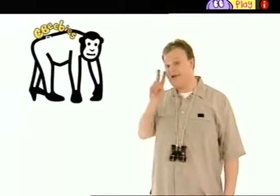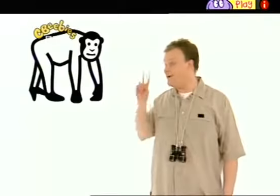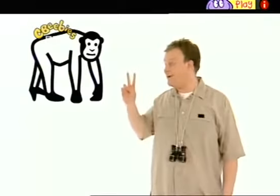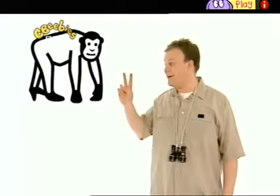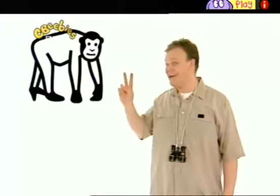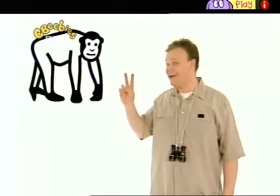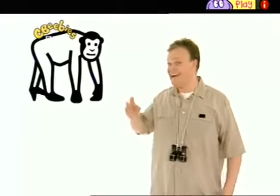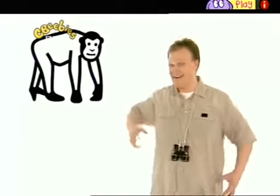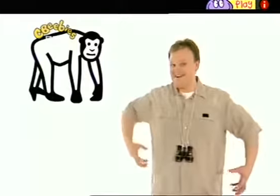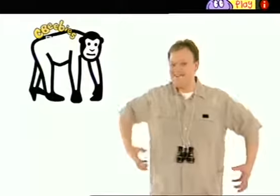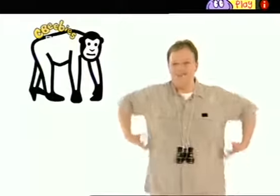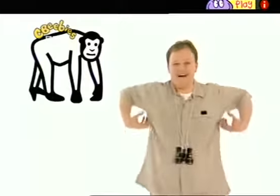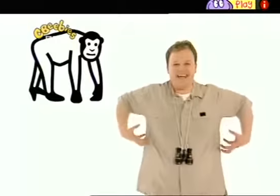Look. Monkey!